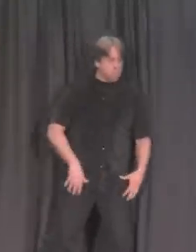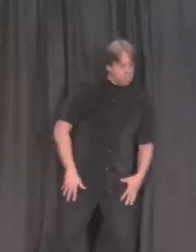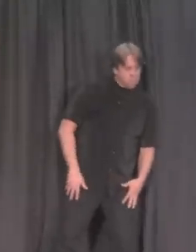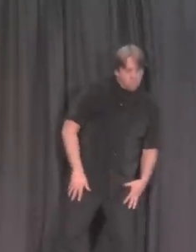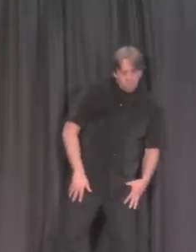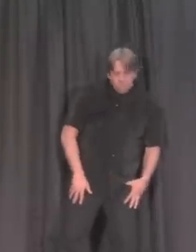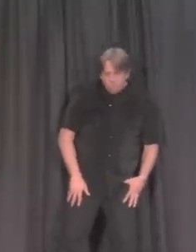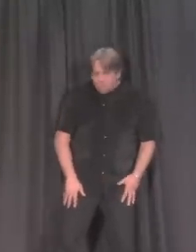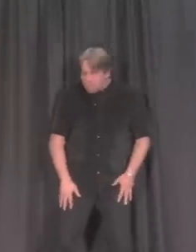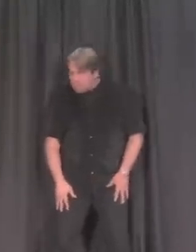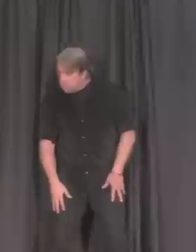mom?